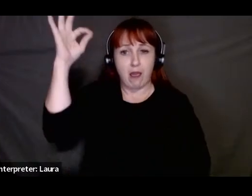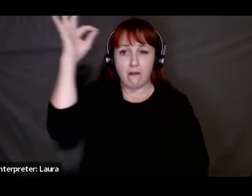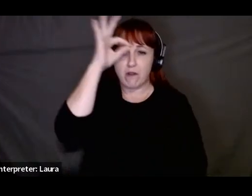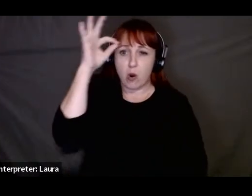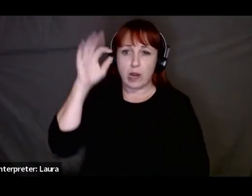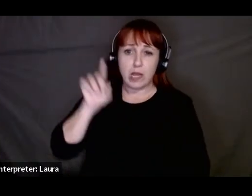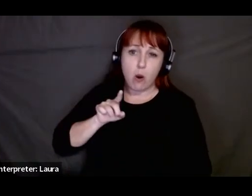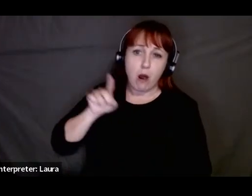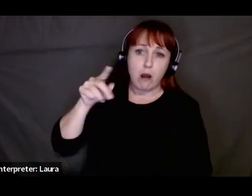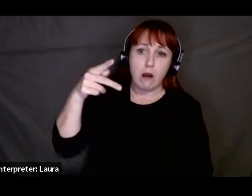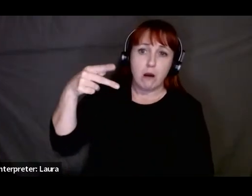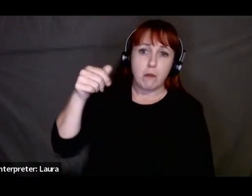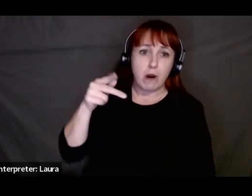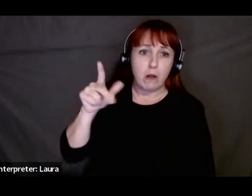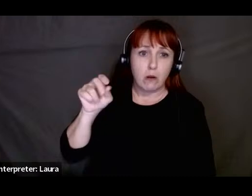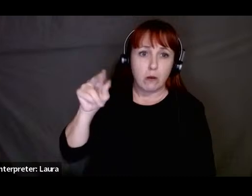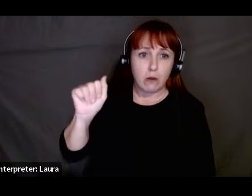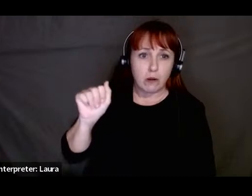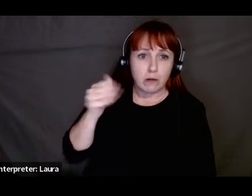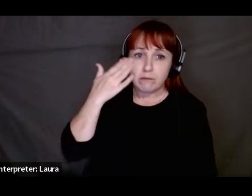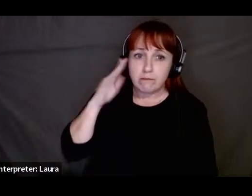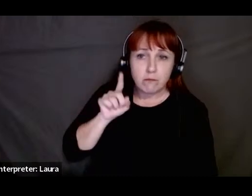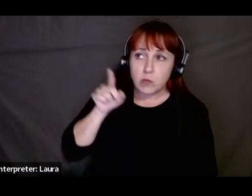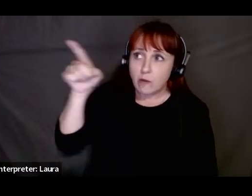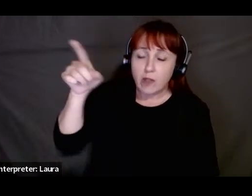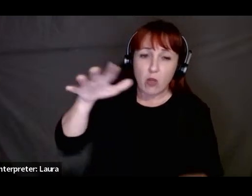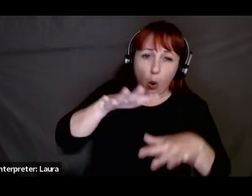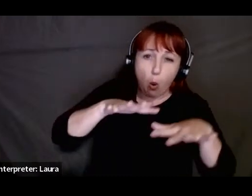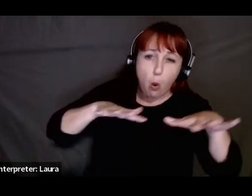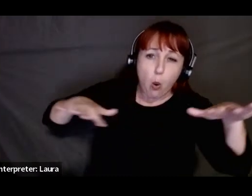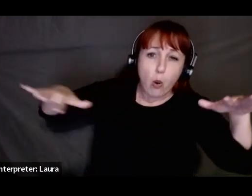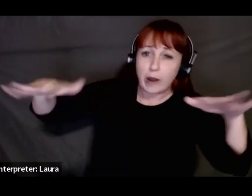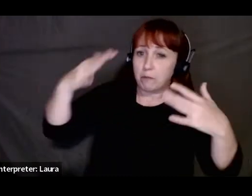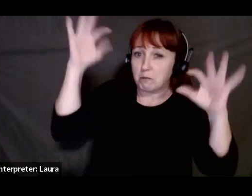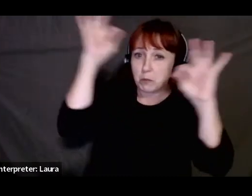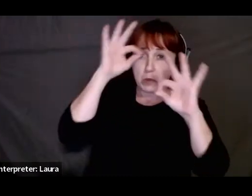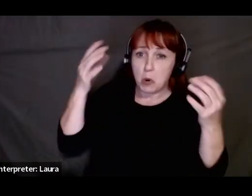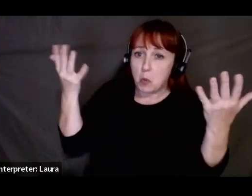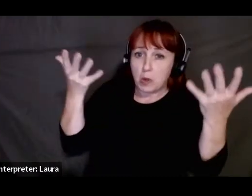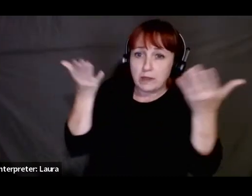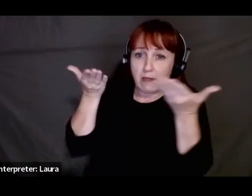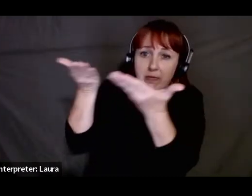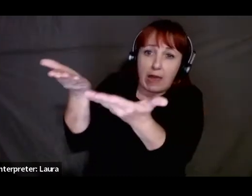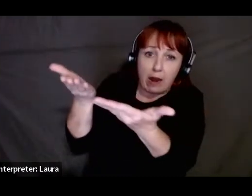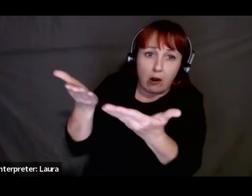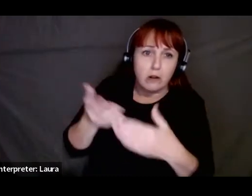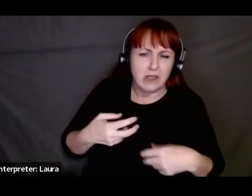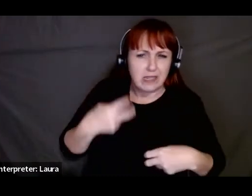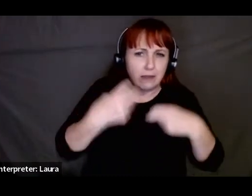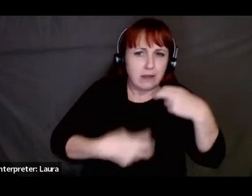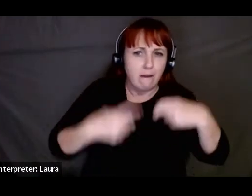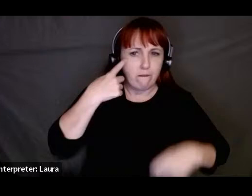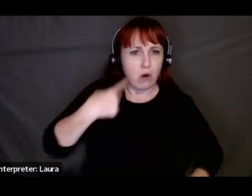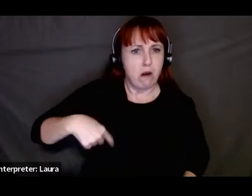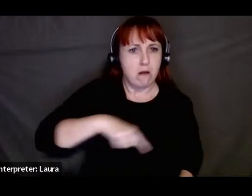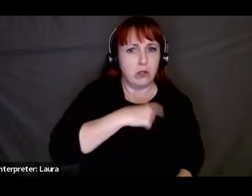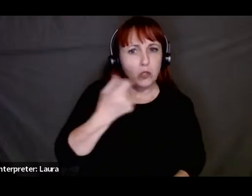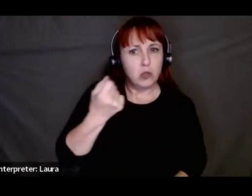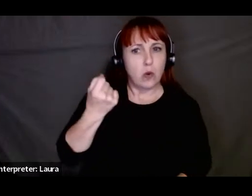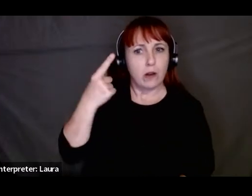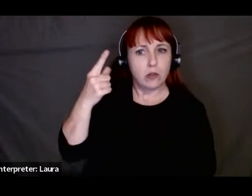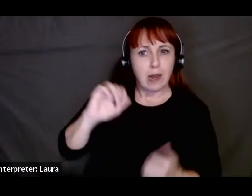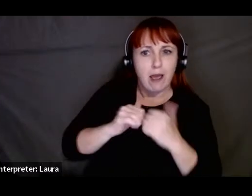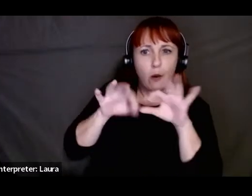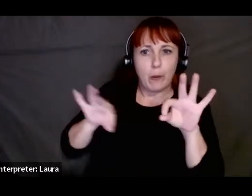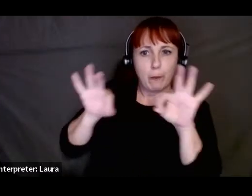not just the parts that's up for release or not, but the whole place. So it's kind of hard for us to understand its